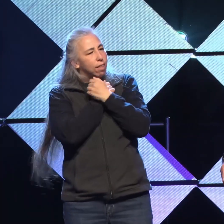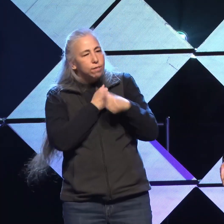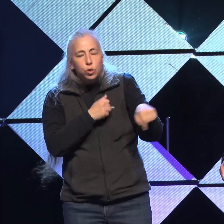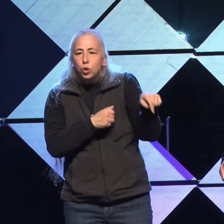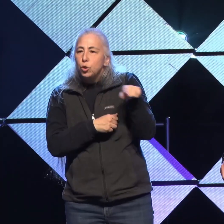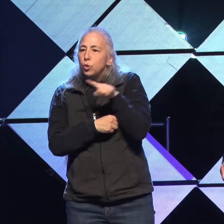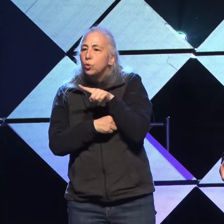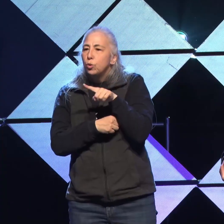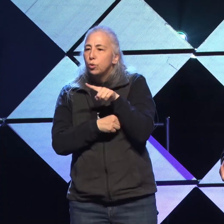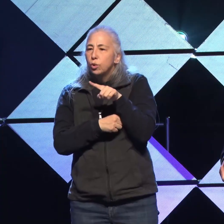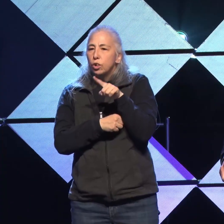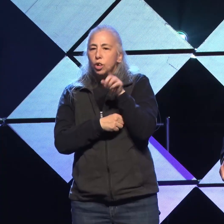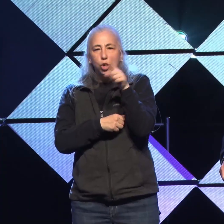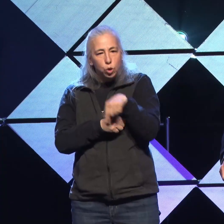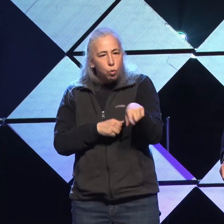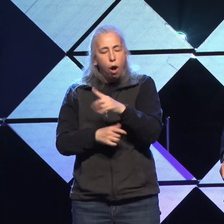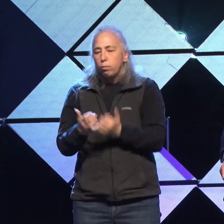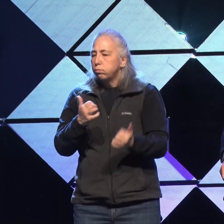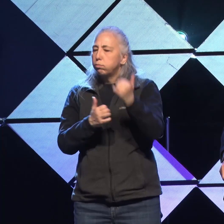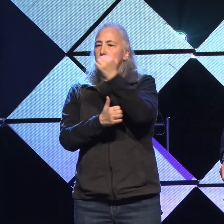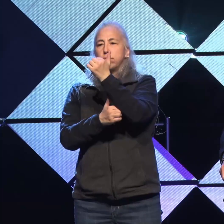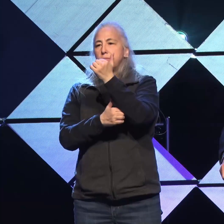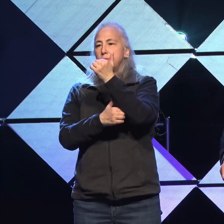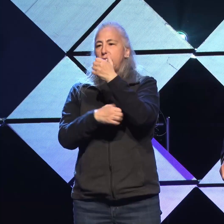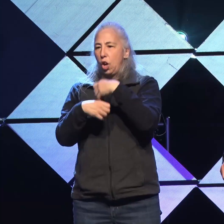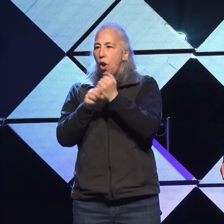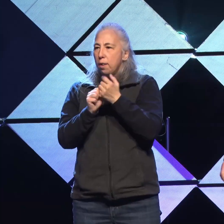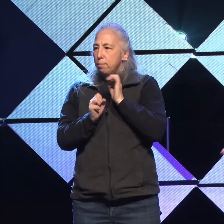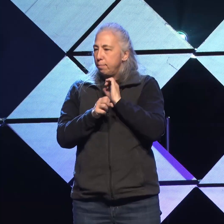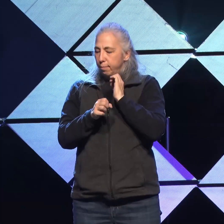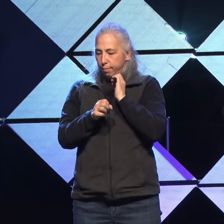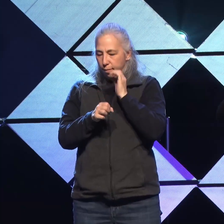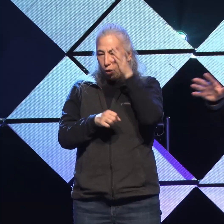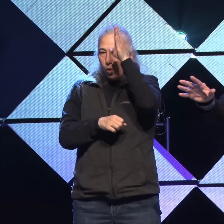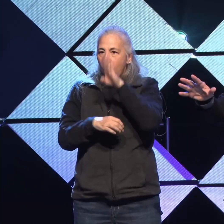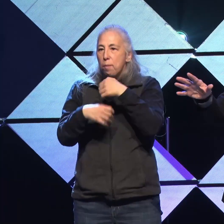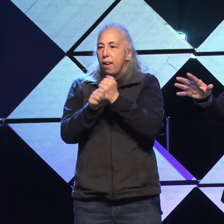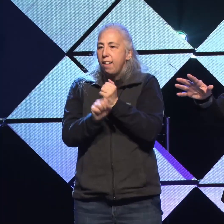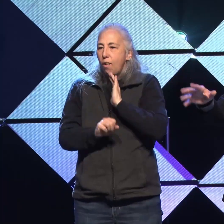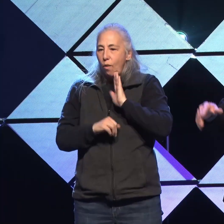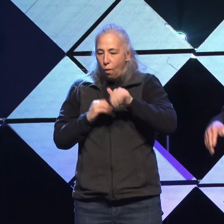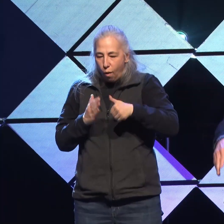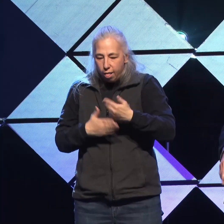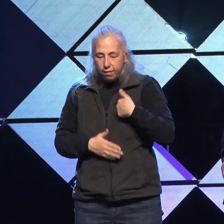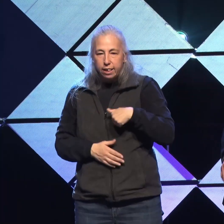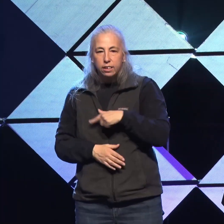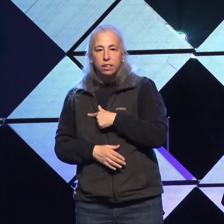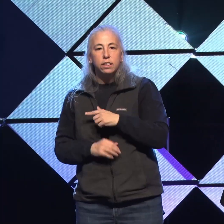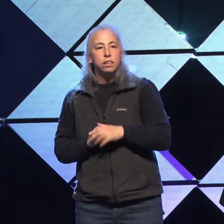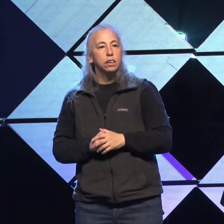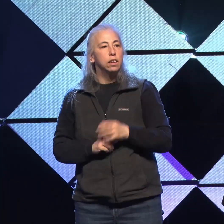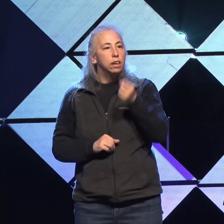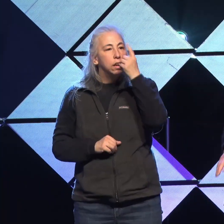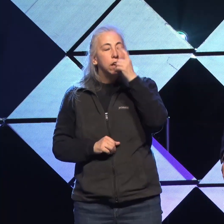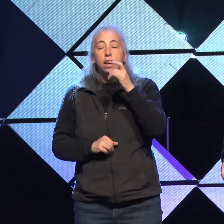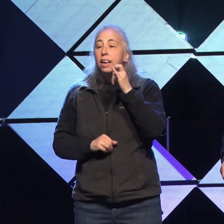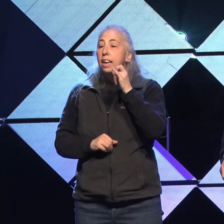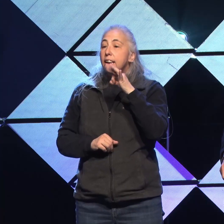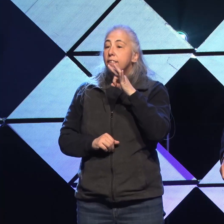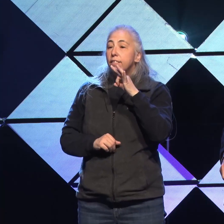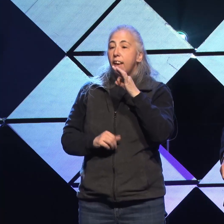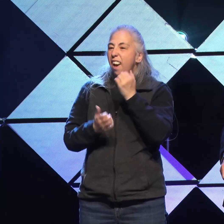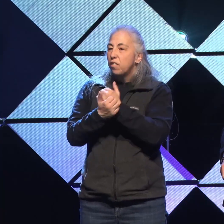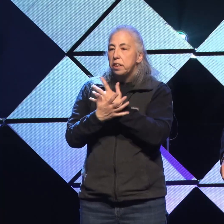of God's creation. Me too. But if we forget everything else, it'd be good to remember the